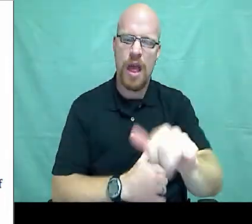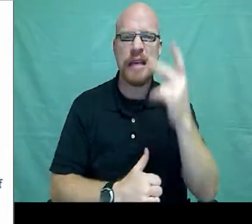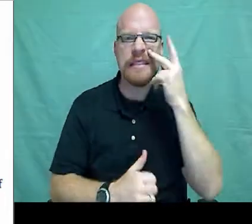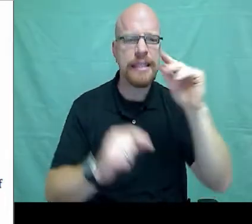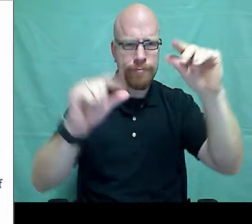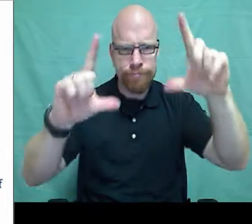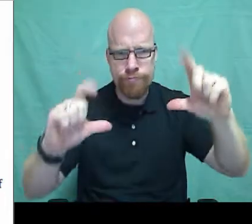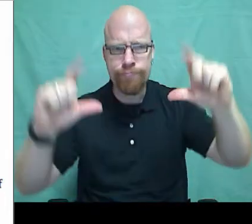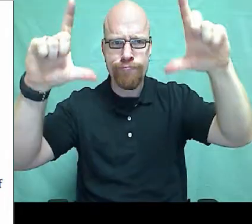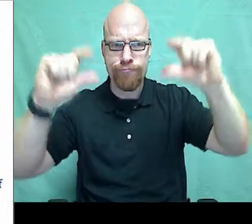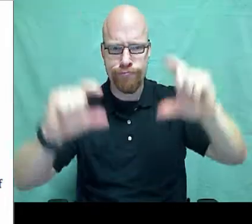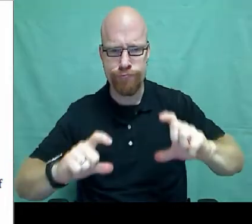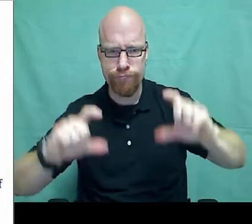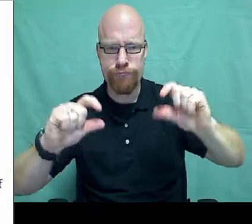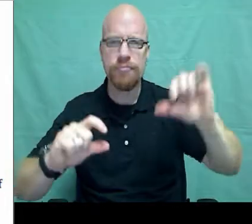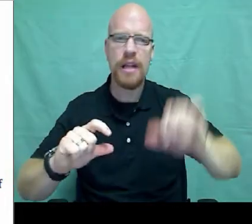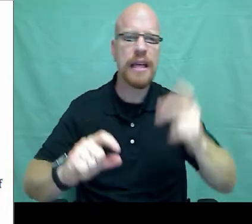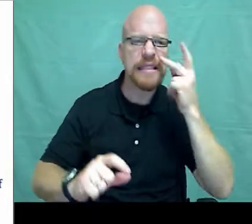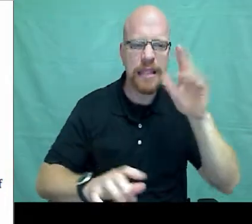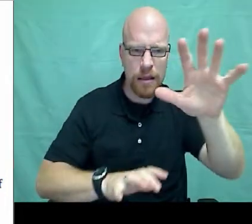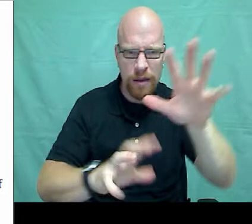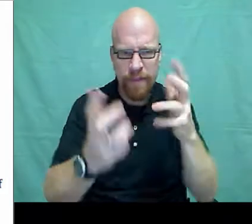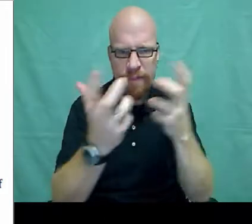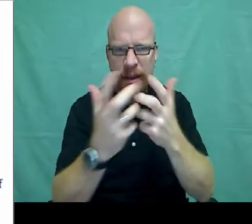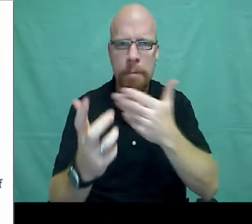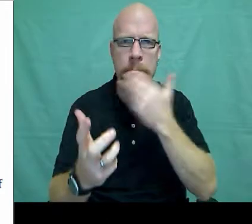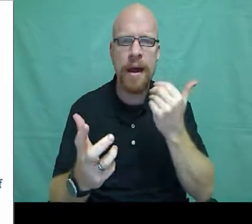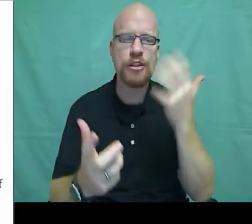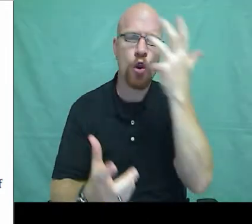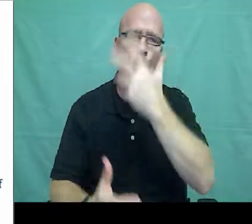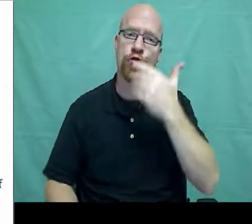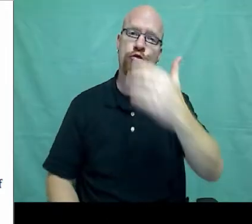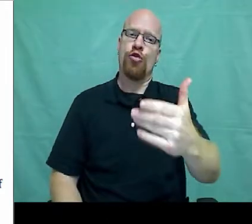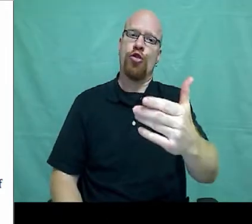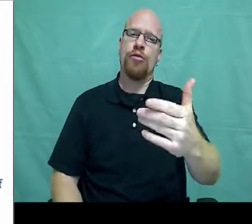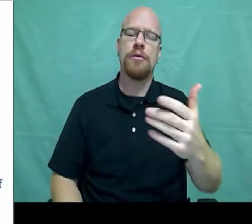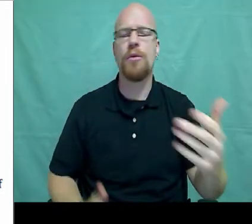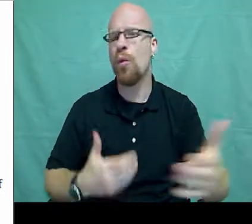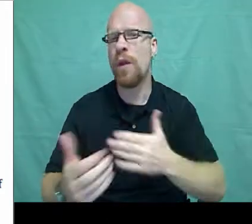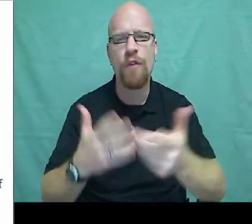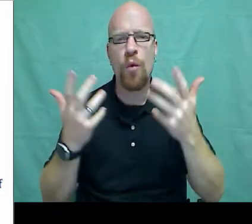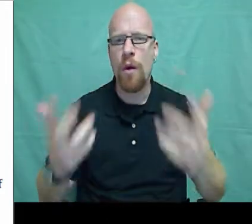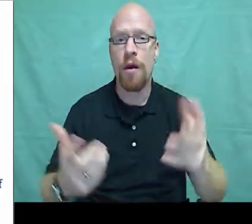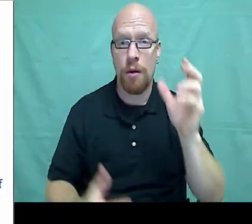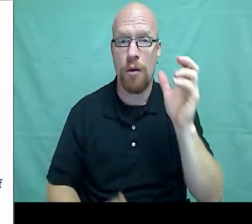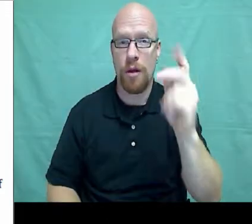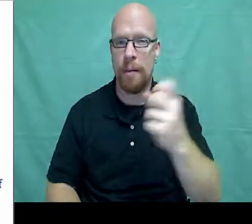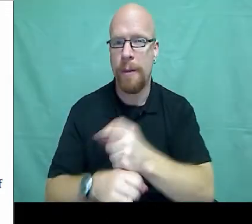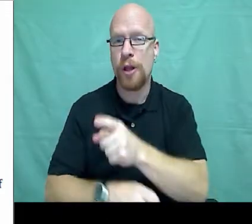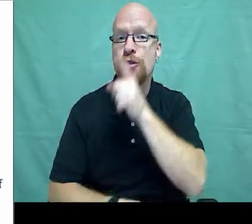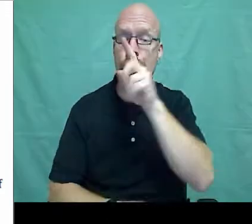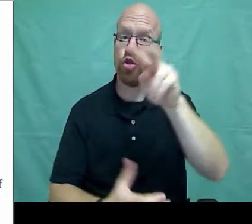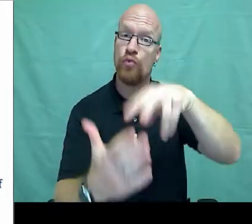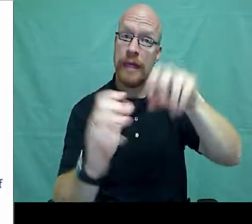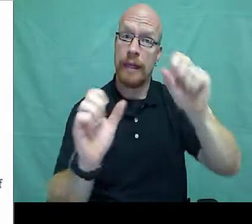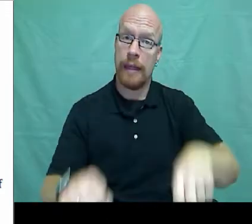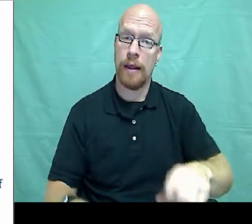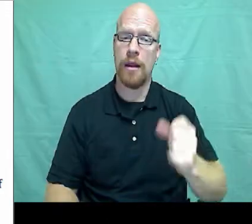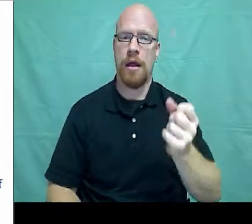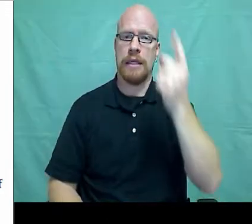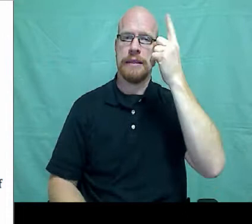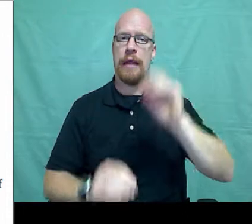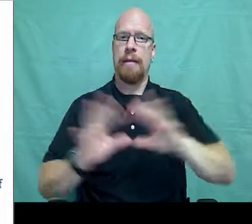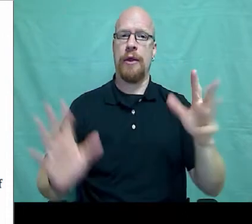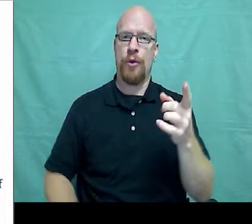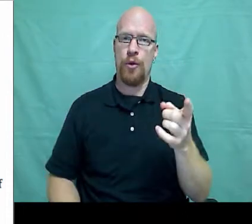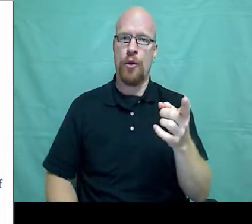the size, the color, how the words look. You can do the same thing in Microsoft PowerPoint. And the important thing